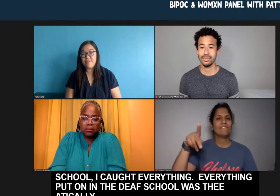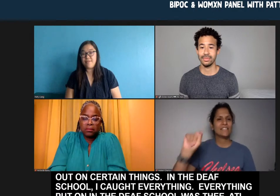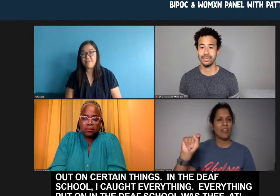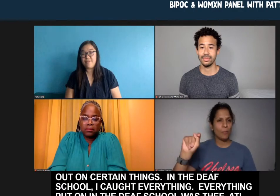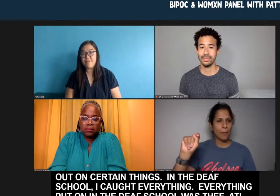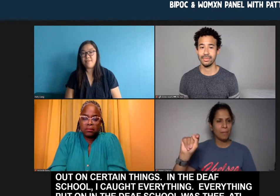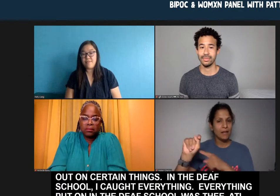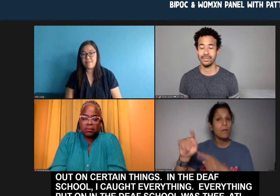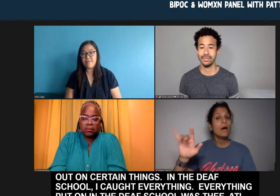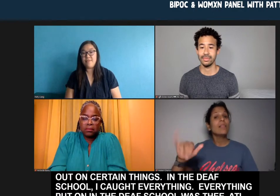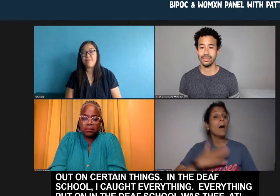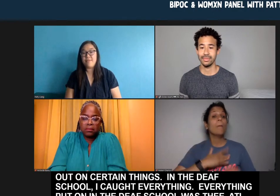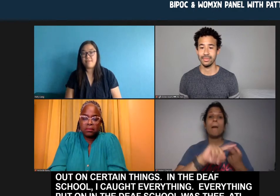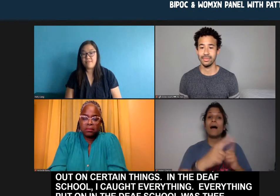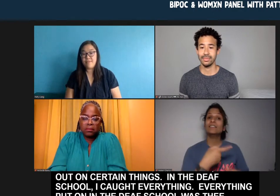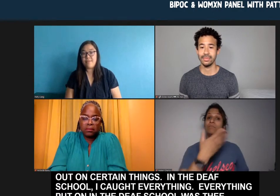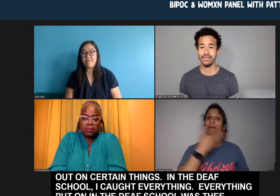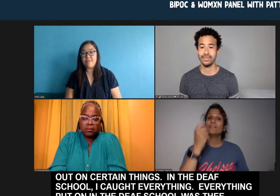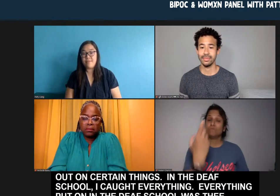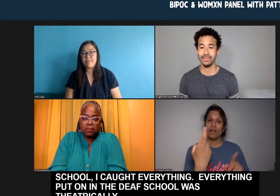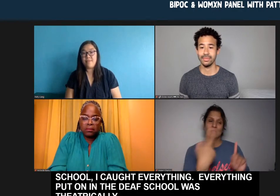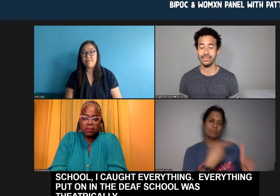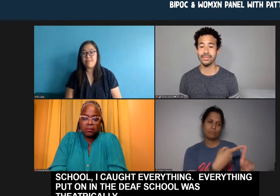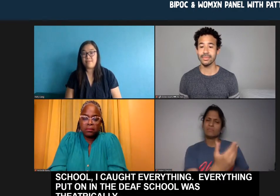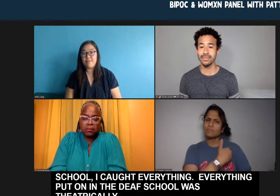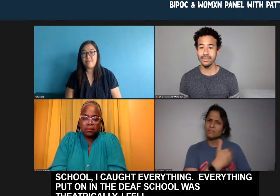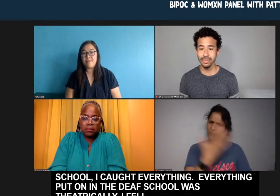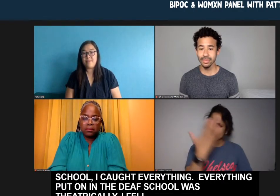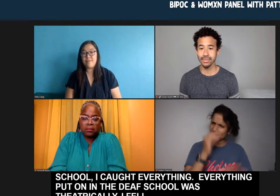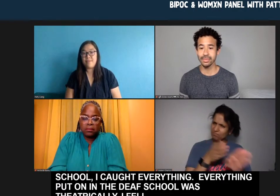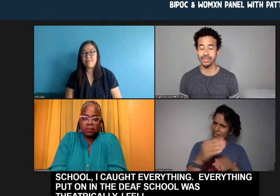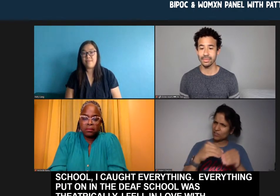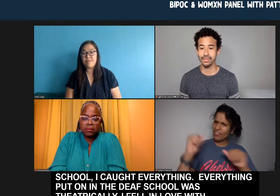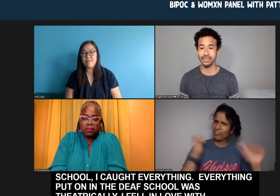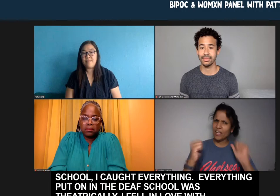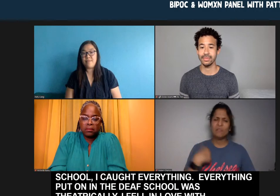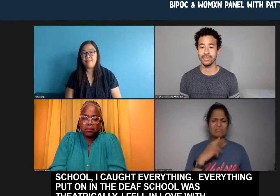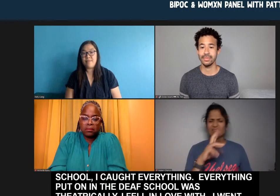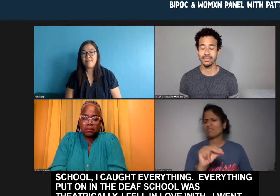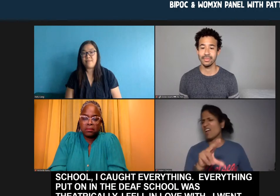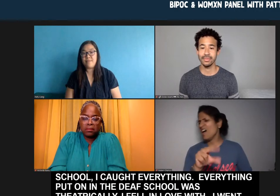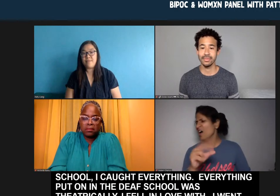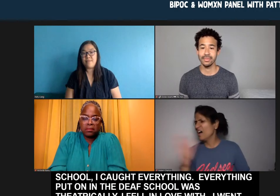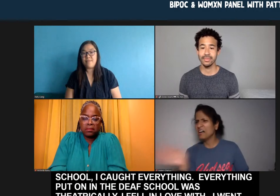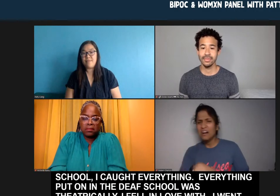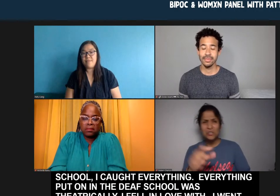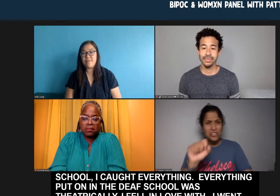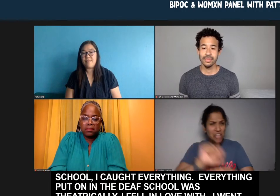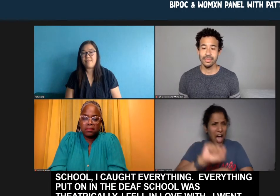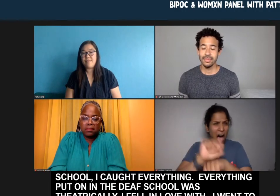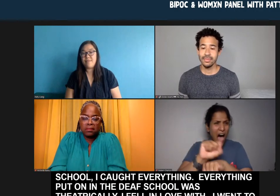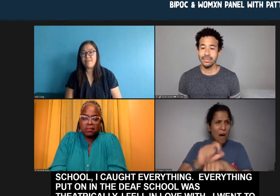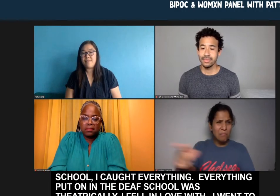University when I got a little older, and I missed that. And one of my best friends who was involved in theater told